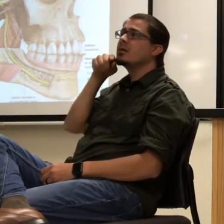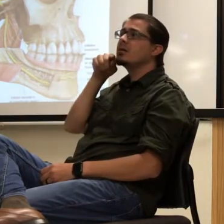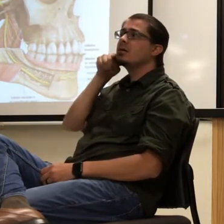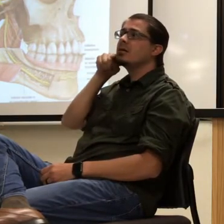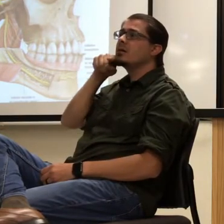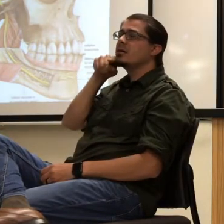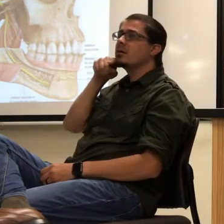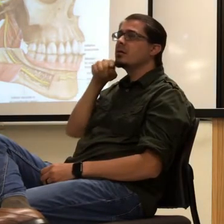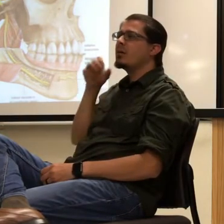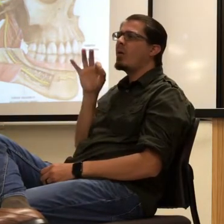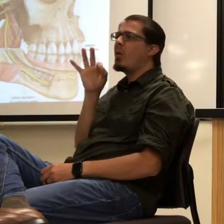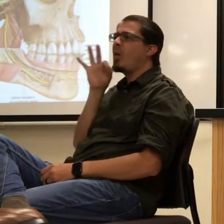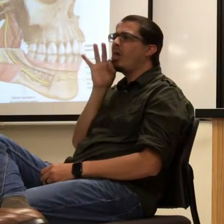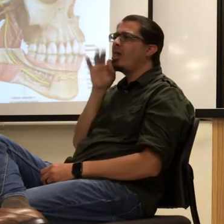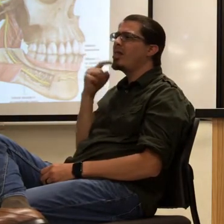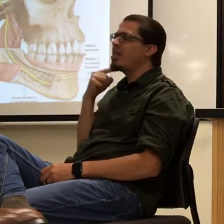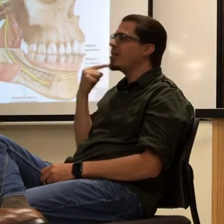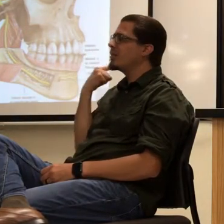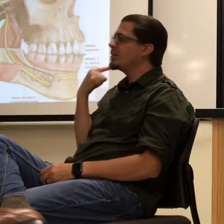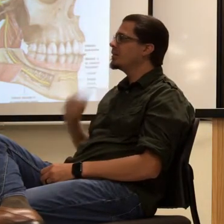Draw a little hole here.